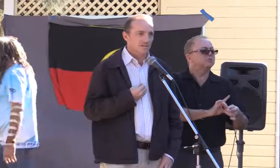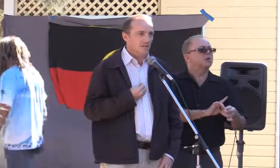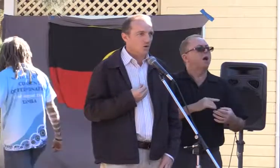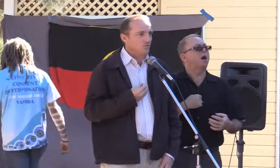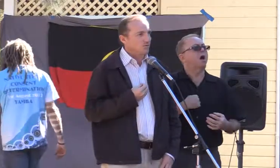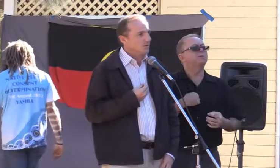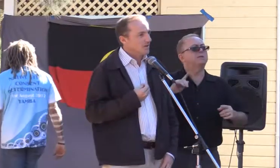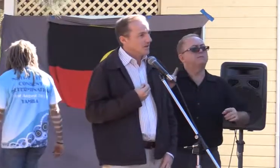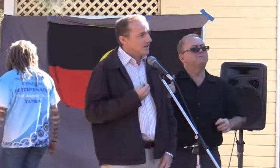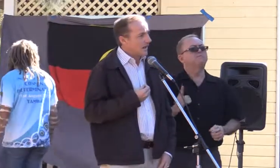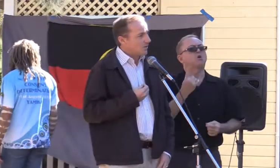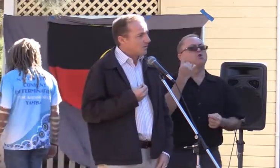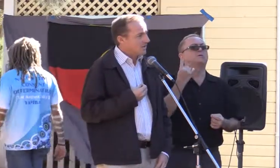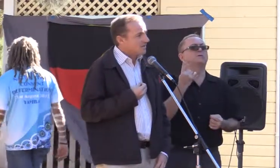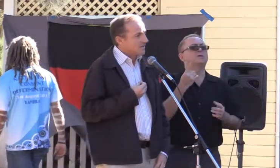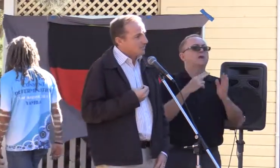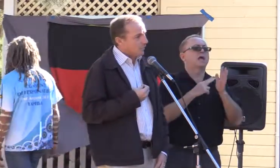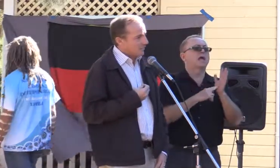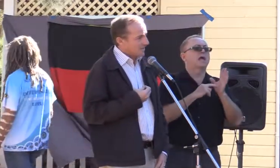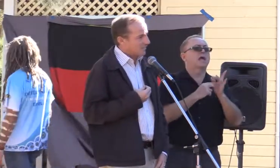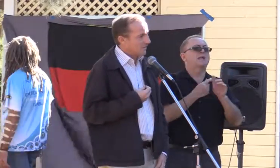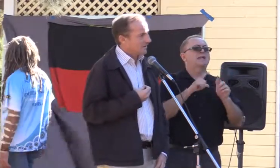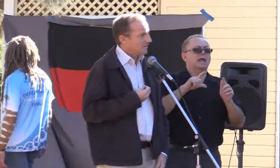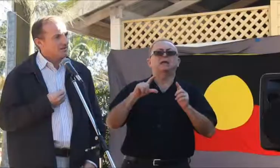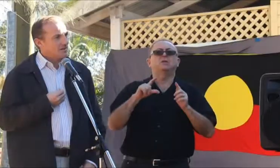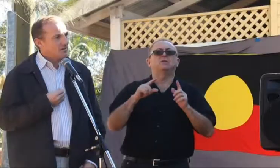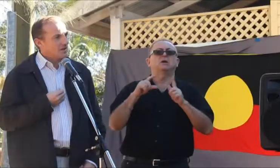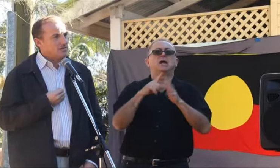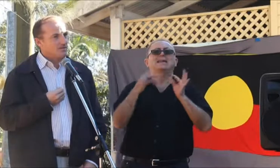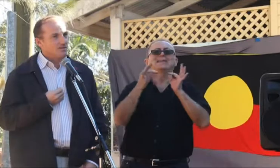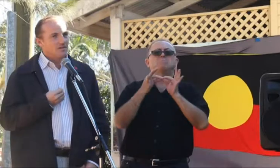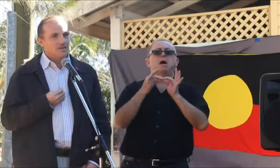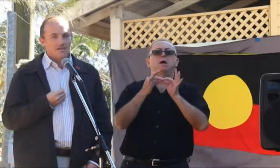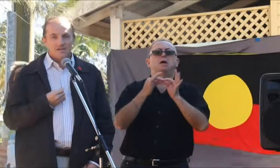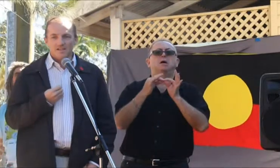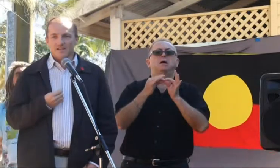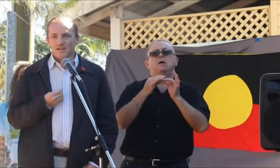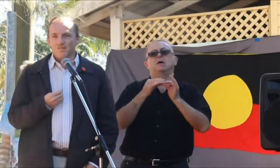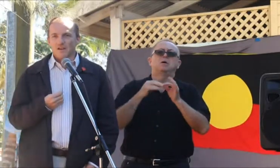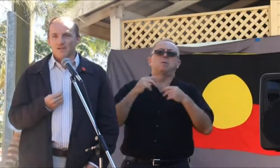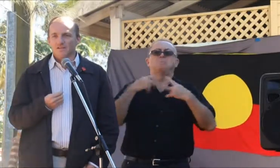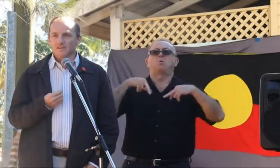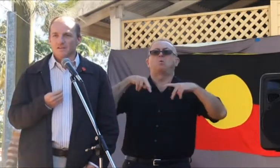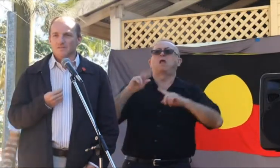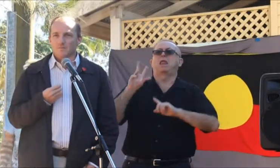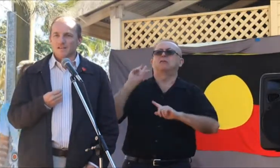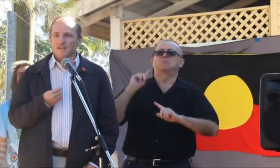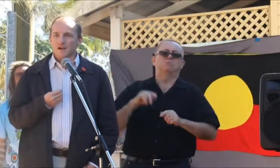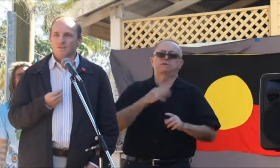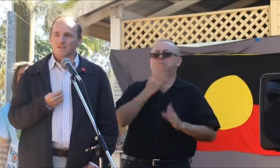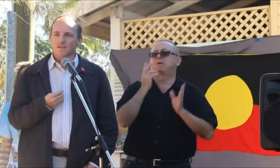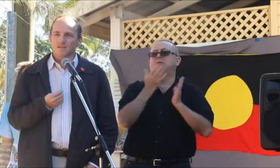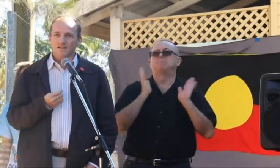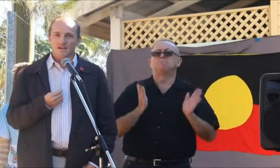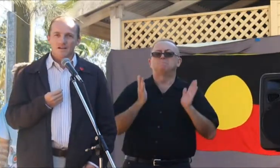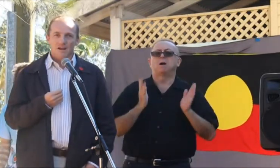first inaugural NAIDOC Deb Ball last week with a bunch of really deadly young fellas and some amazing young